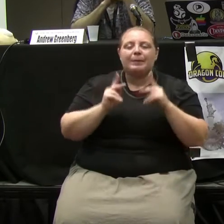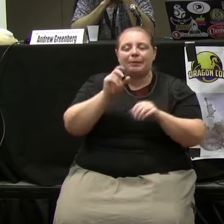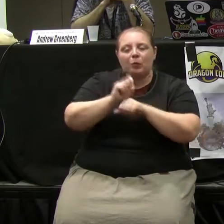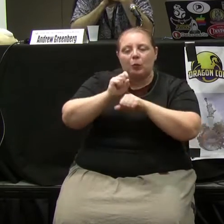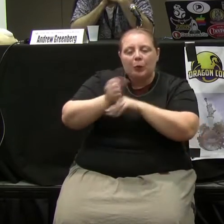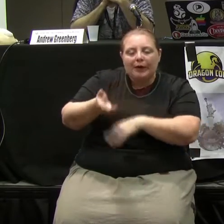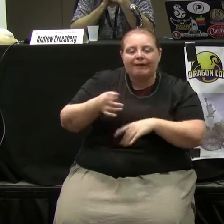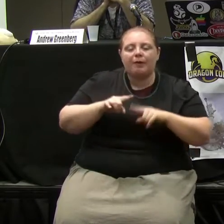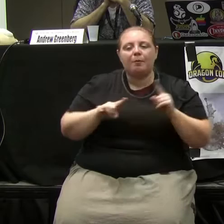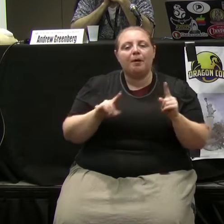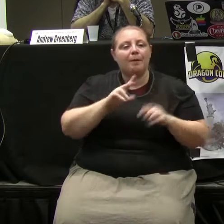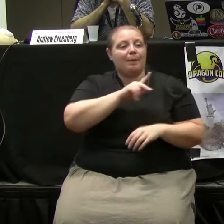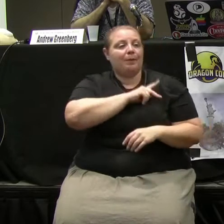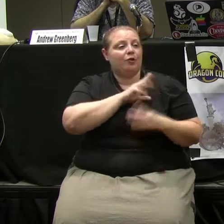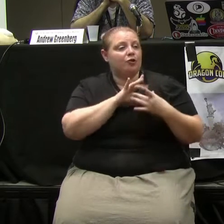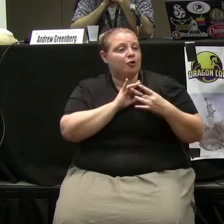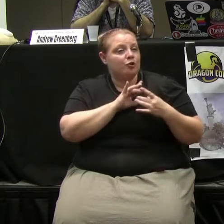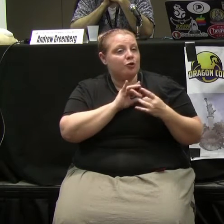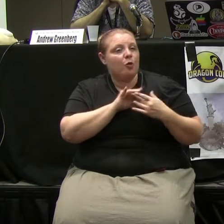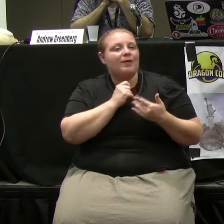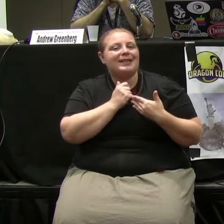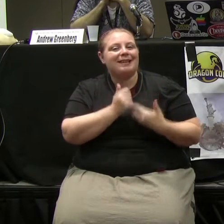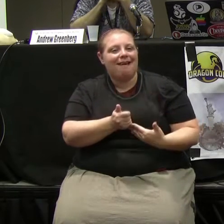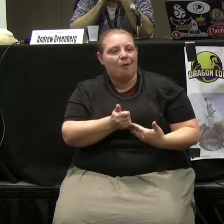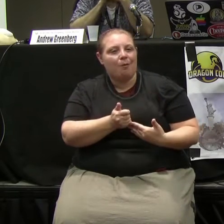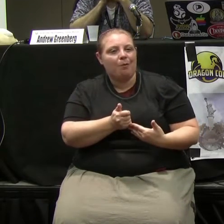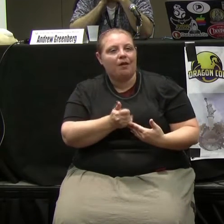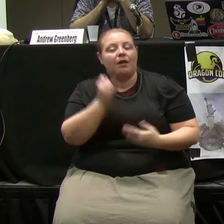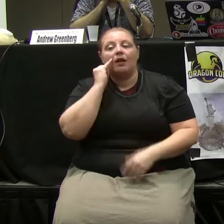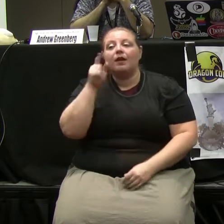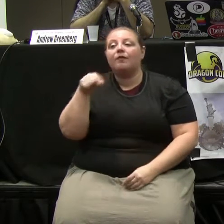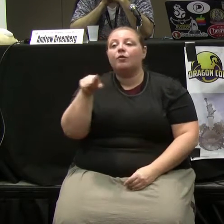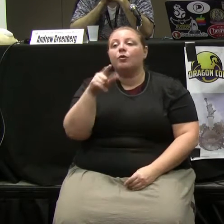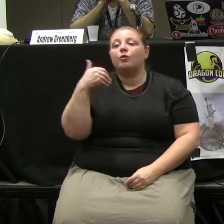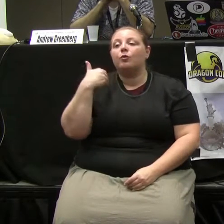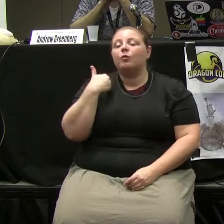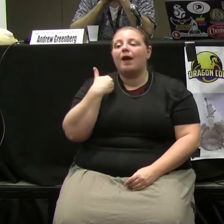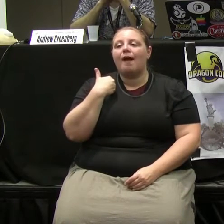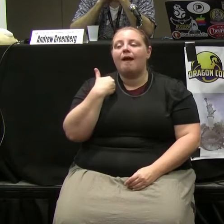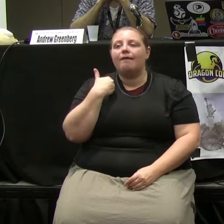is that personal stories do help. If you have,